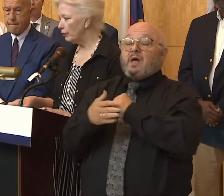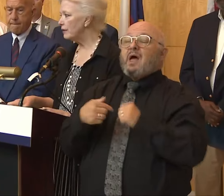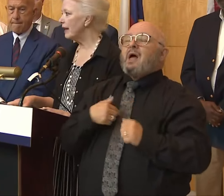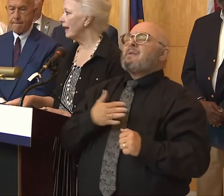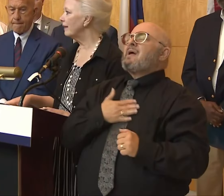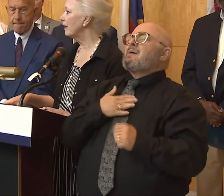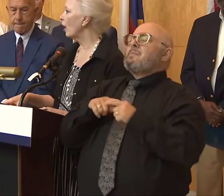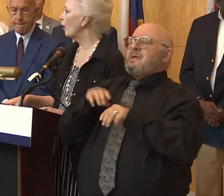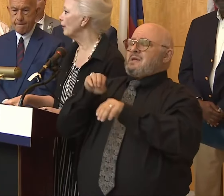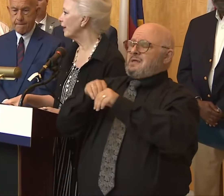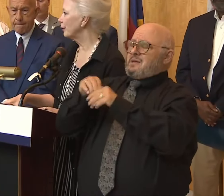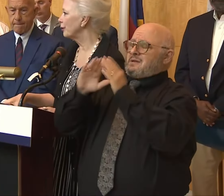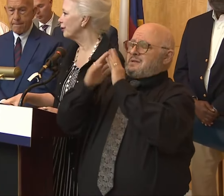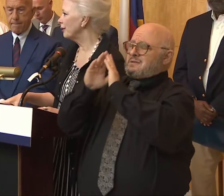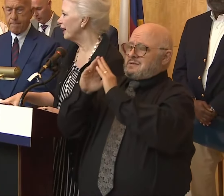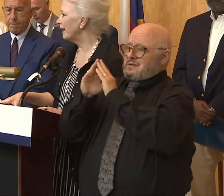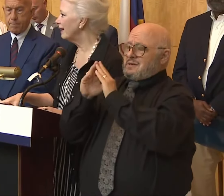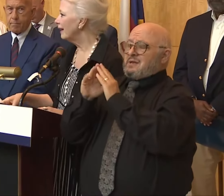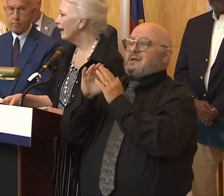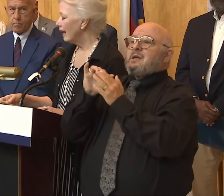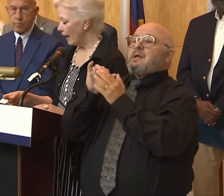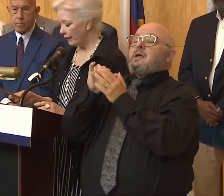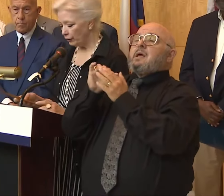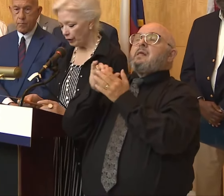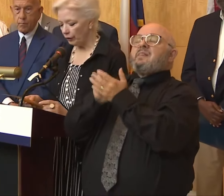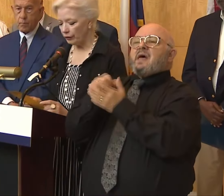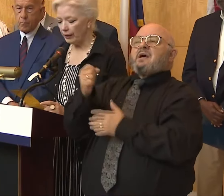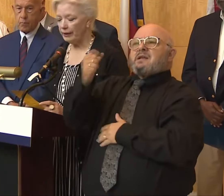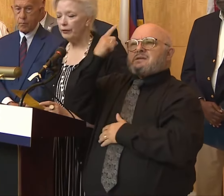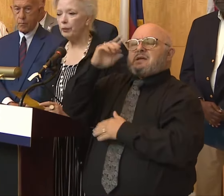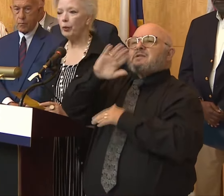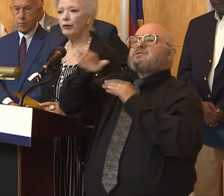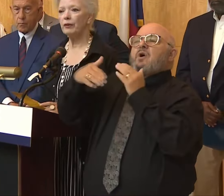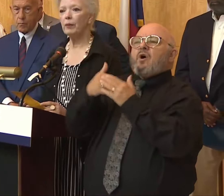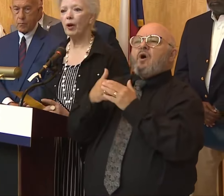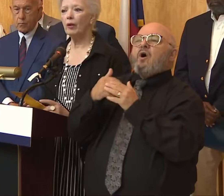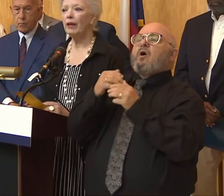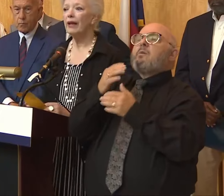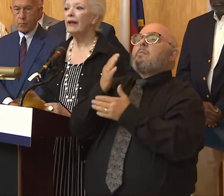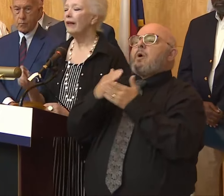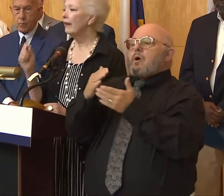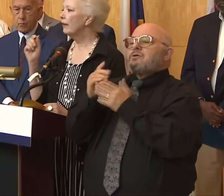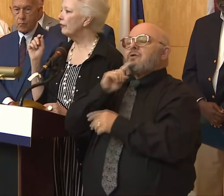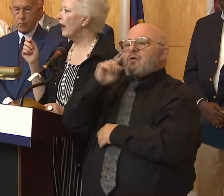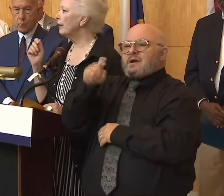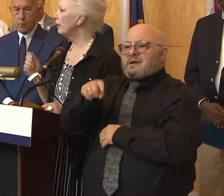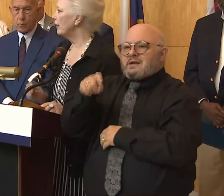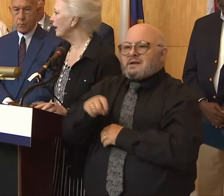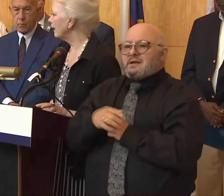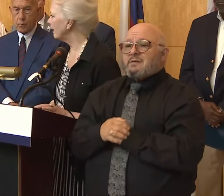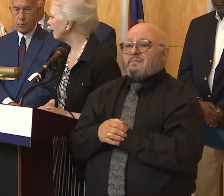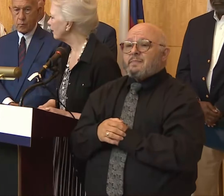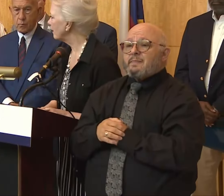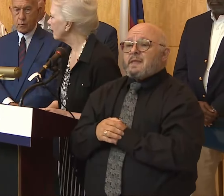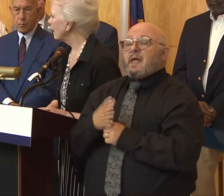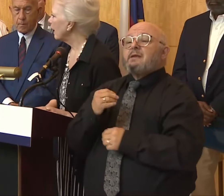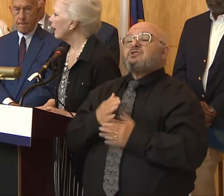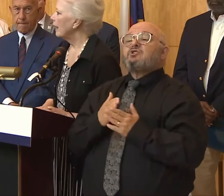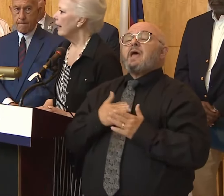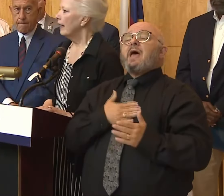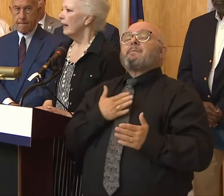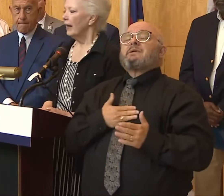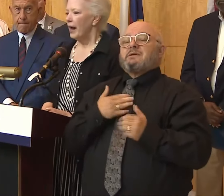that understands that all sectors are needed and that generously supports them all. The final thing is,